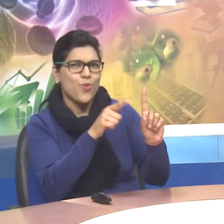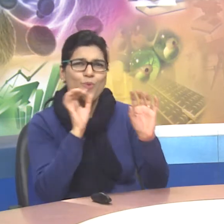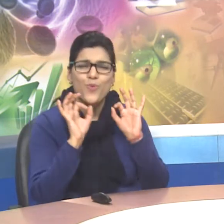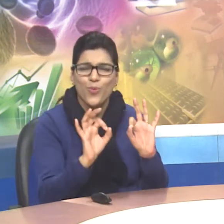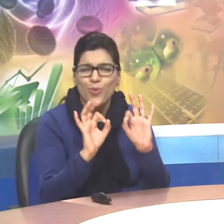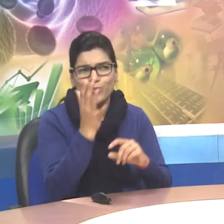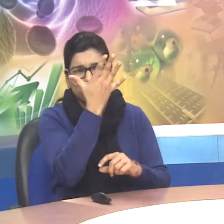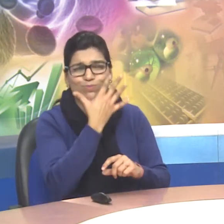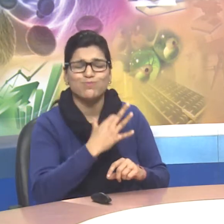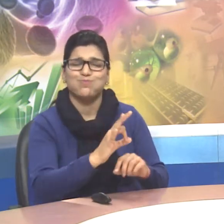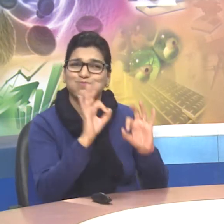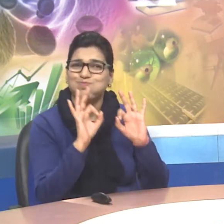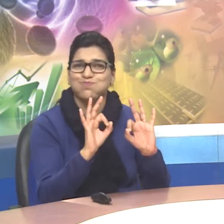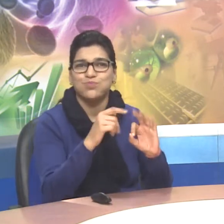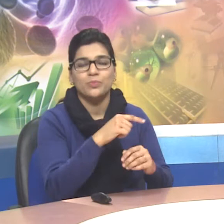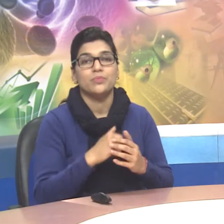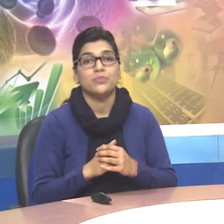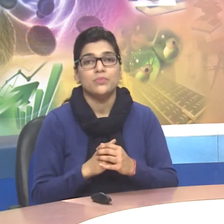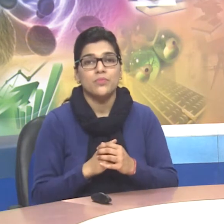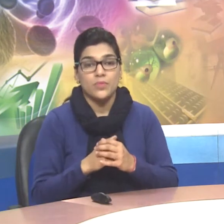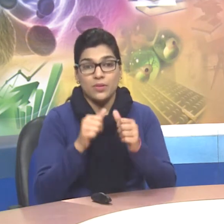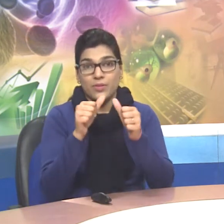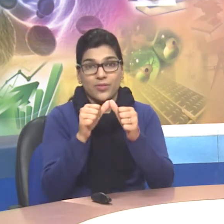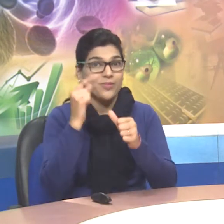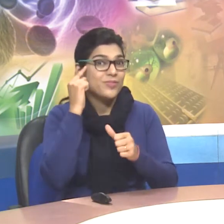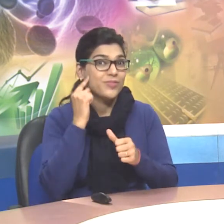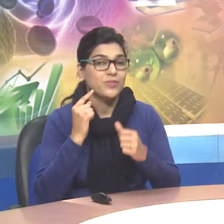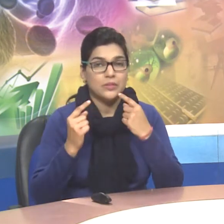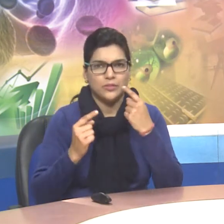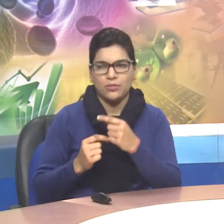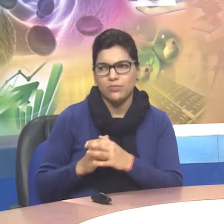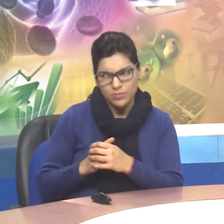Oh, you look great, I told her.